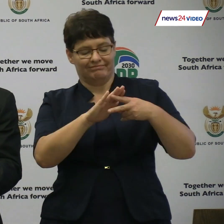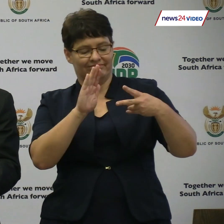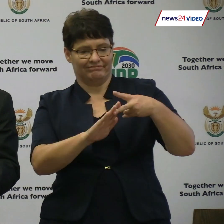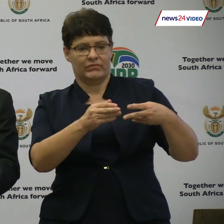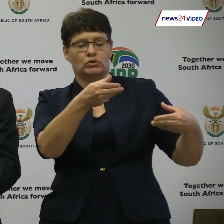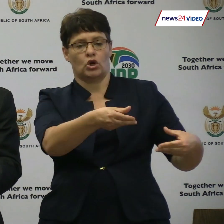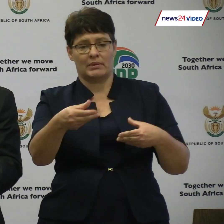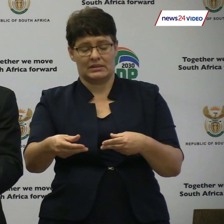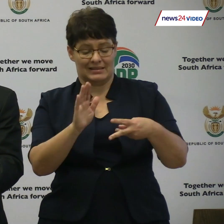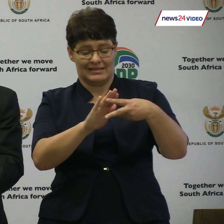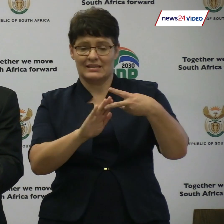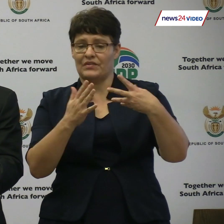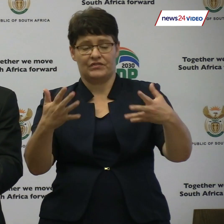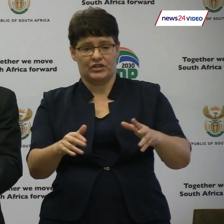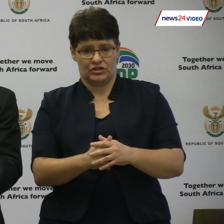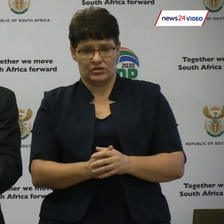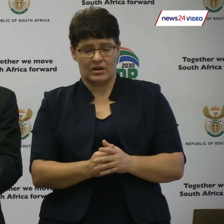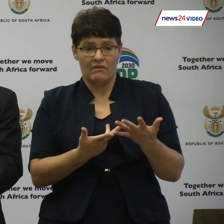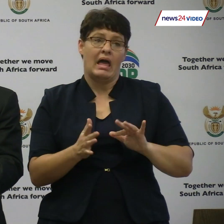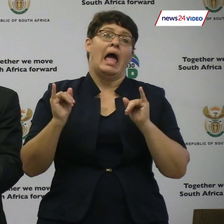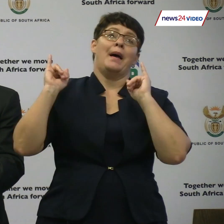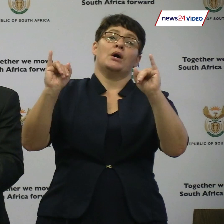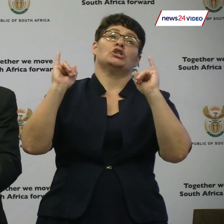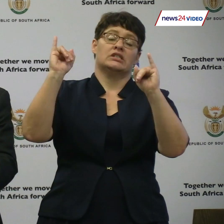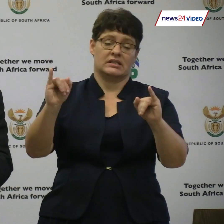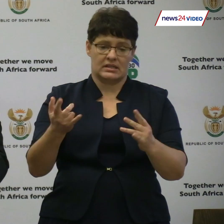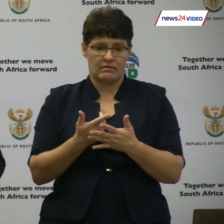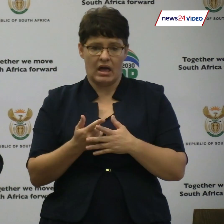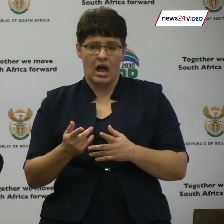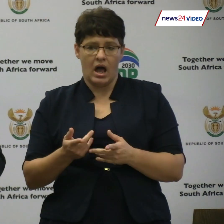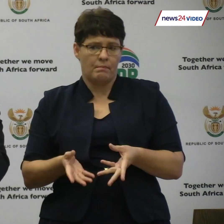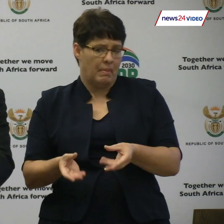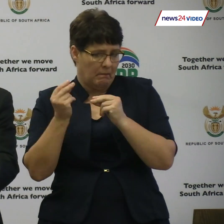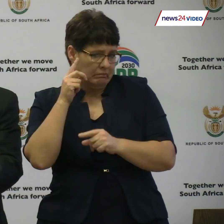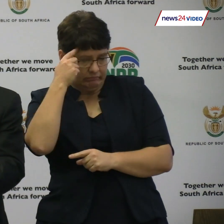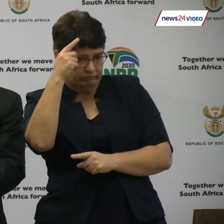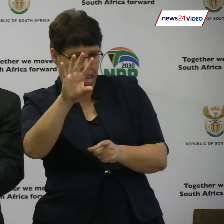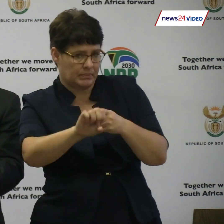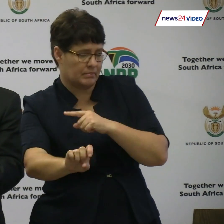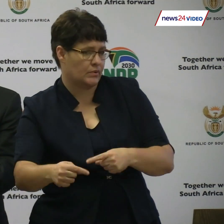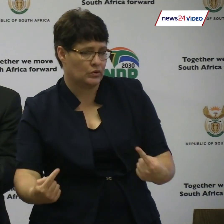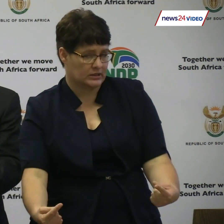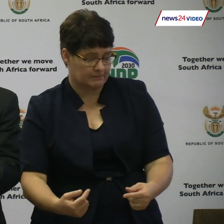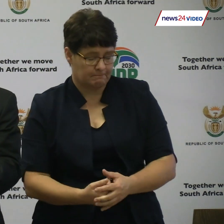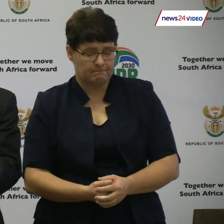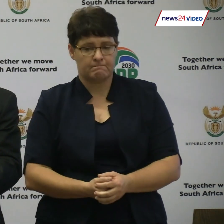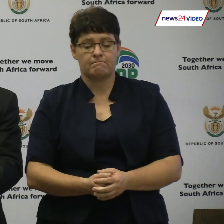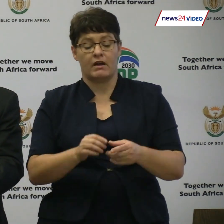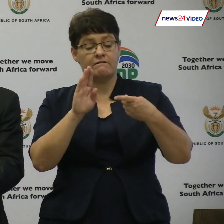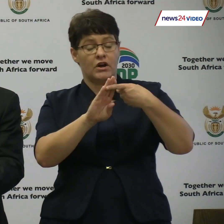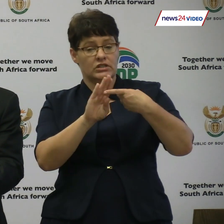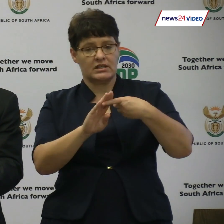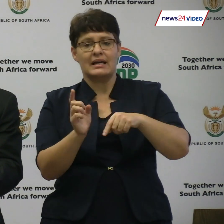documents, and only 2, unless there is some emergency which I could not yet fathom. Firstly, Home Affairs will